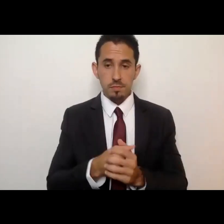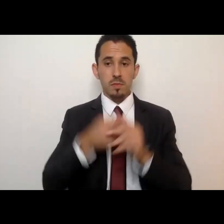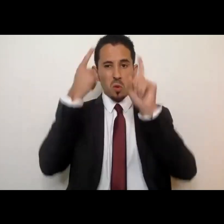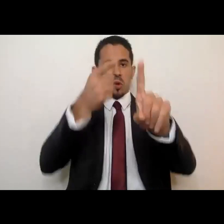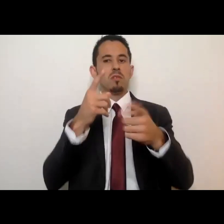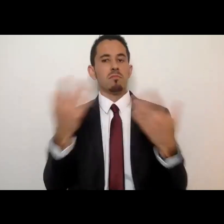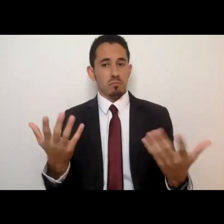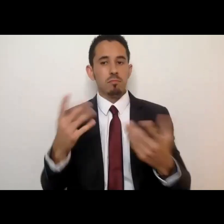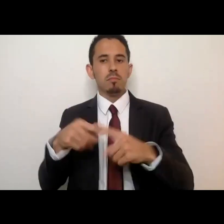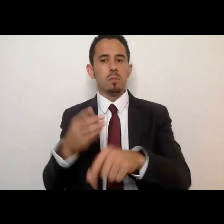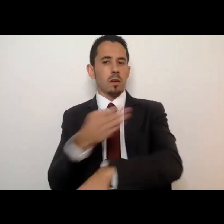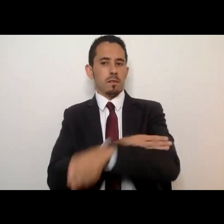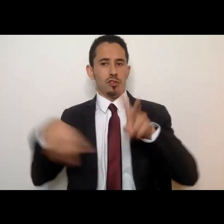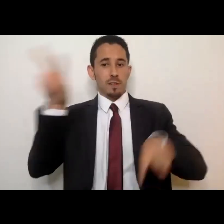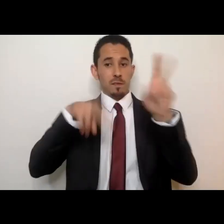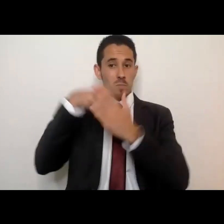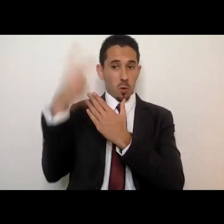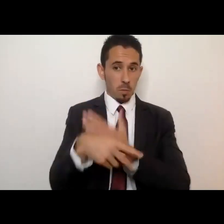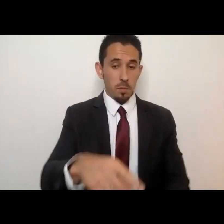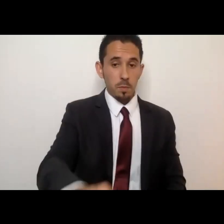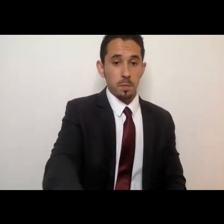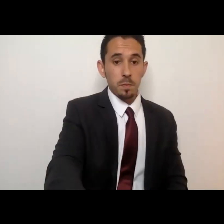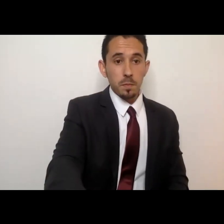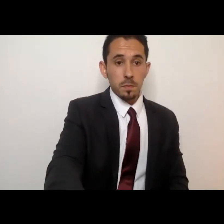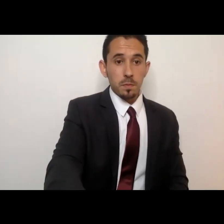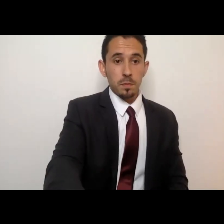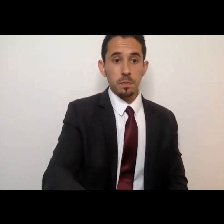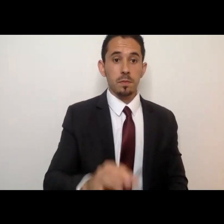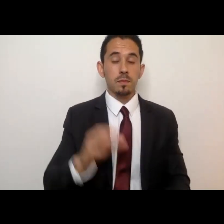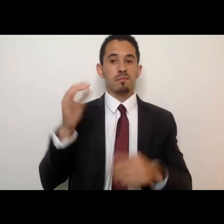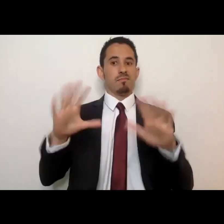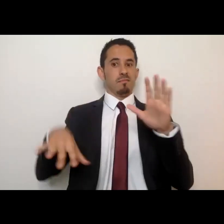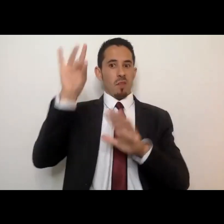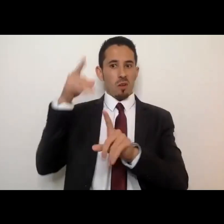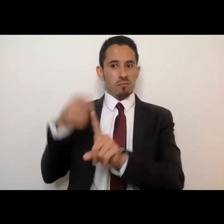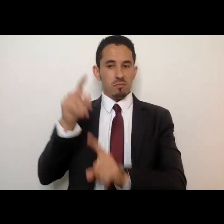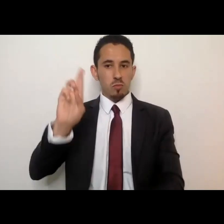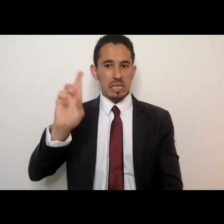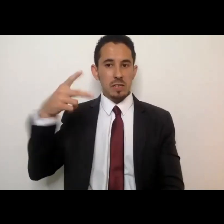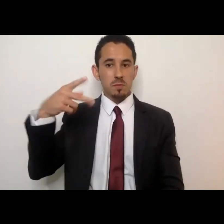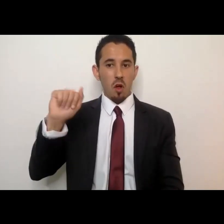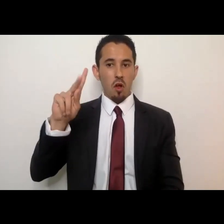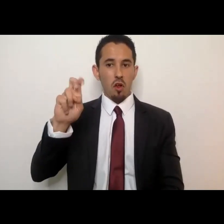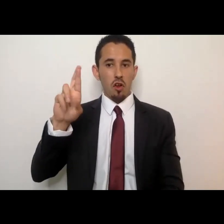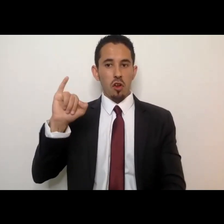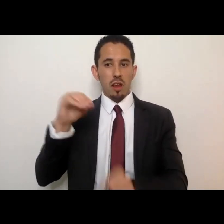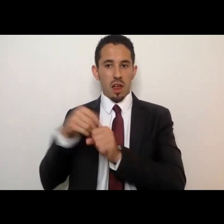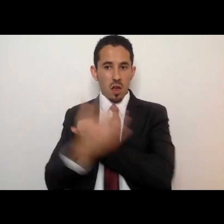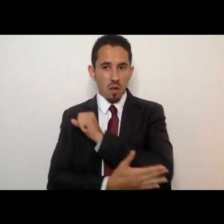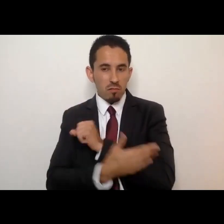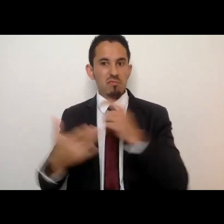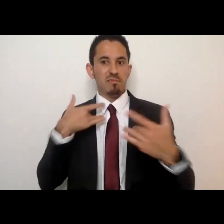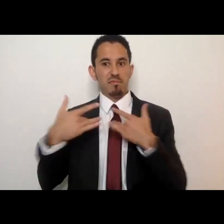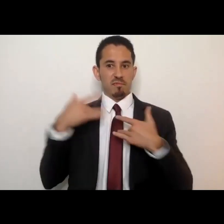In sum, with this project, the goal is to improve surveillance programs. And we found